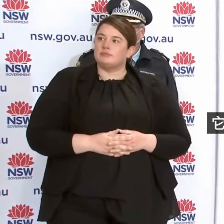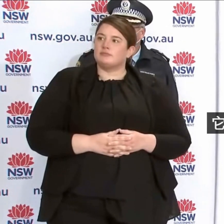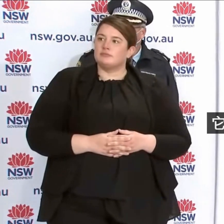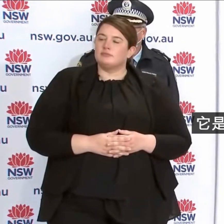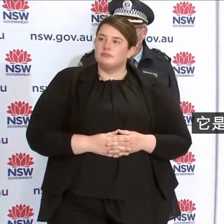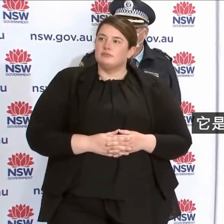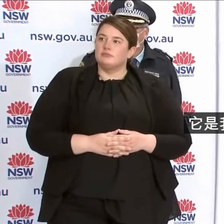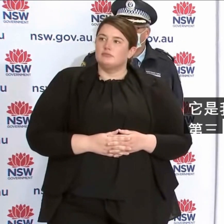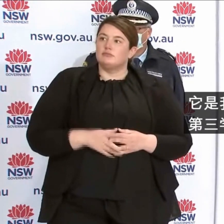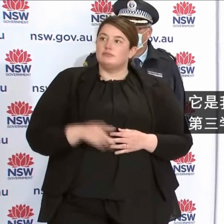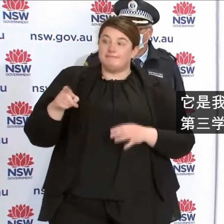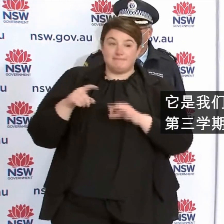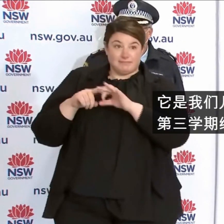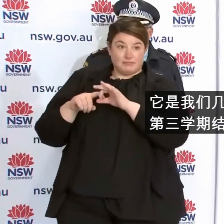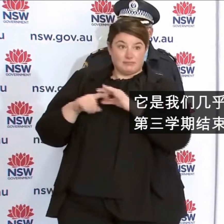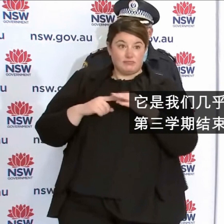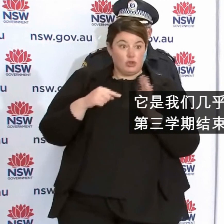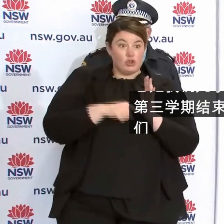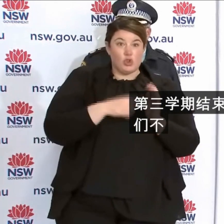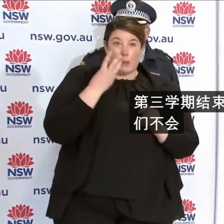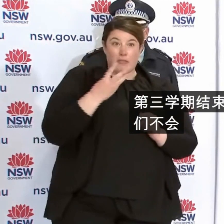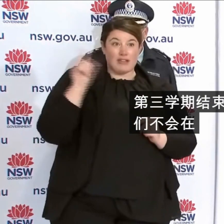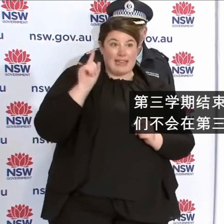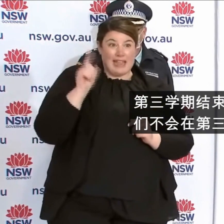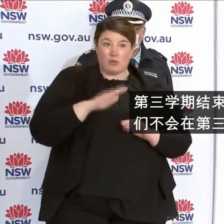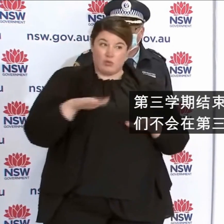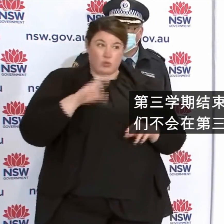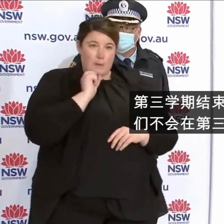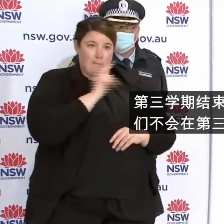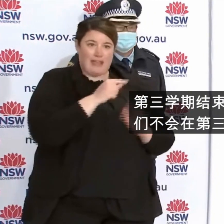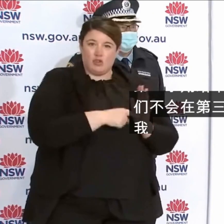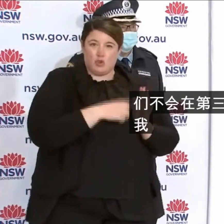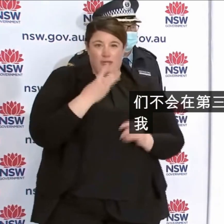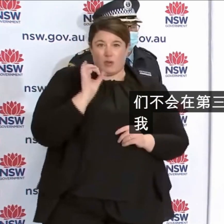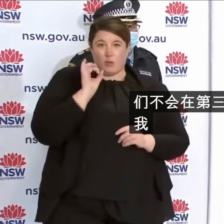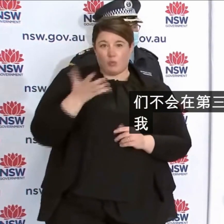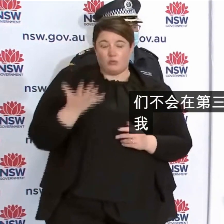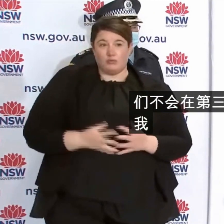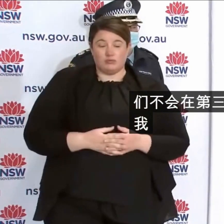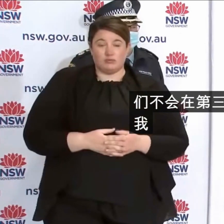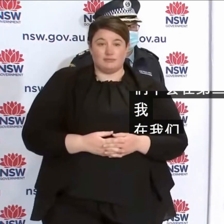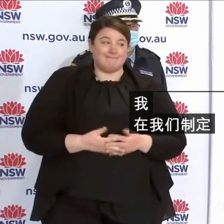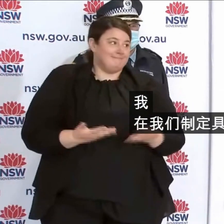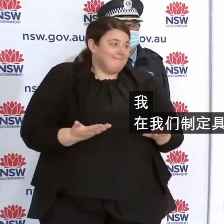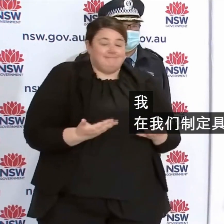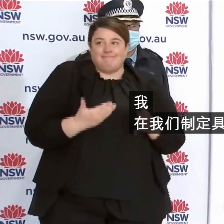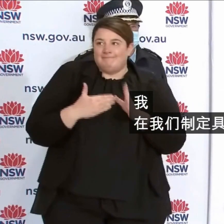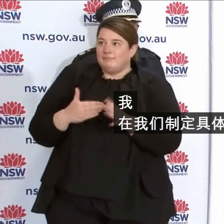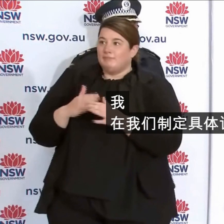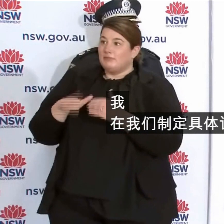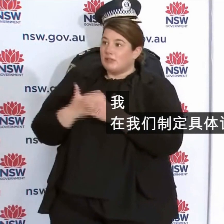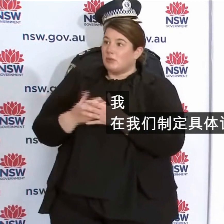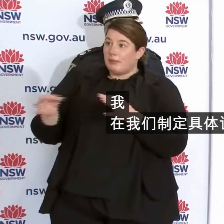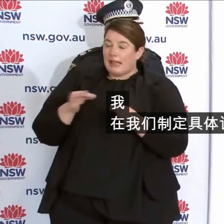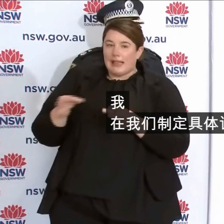it is, we're almost at the end of term 3. Is it safe to say that kids aren't going back in term 3? Oh, look, I don't want to say anything until we have our concrete